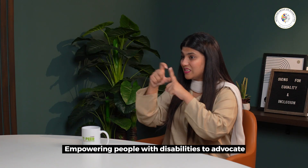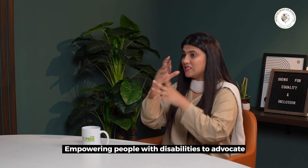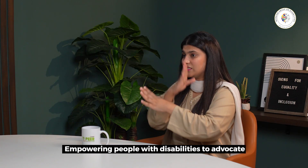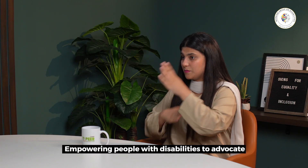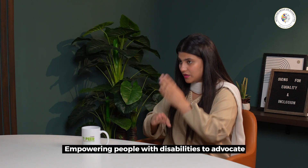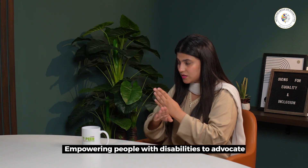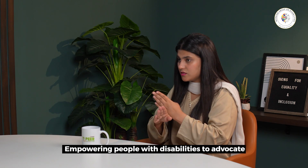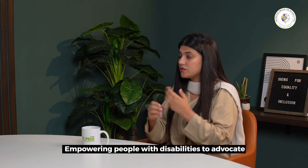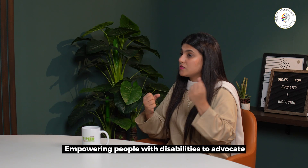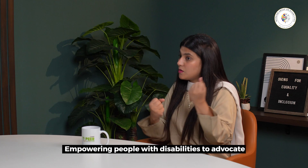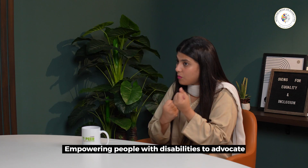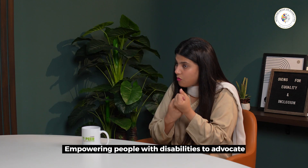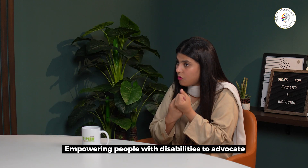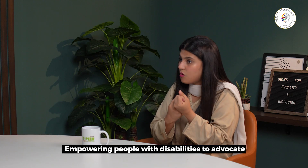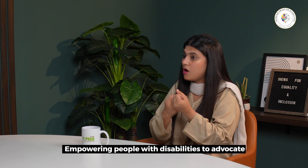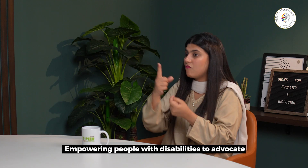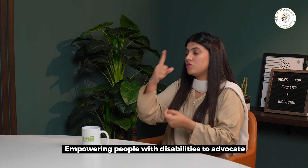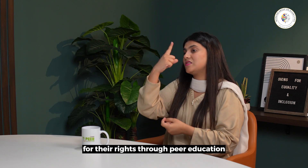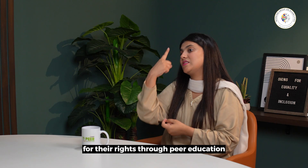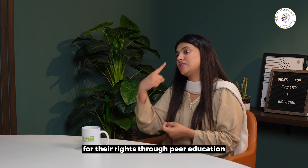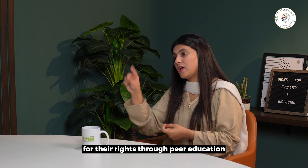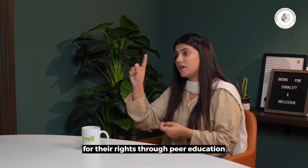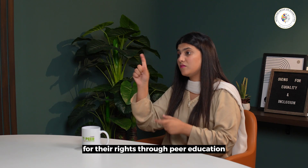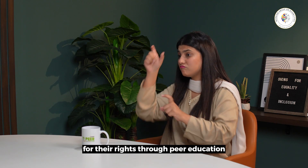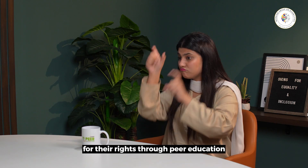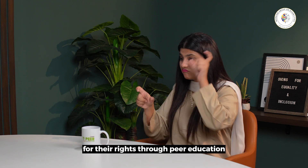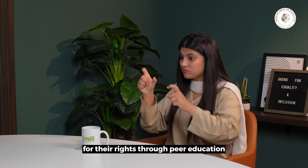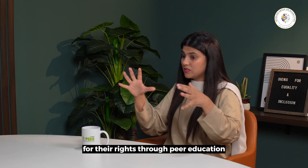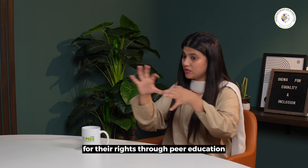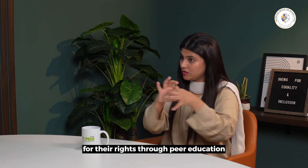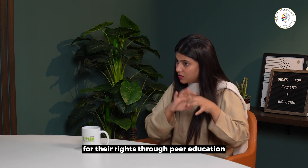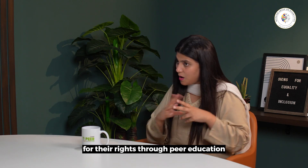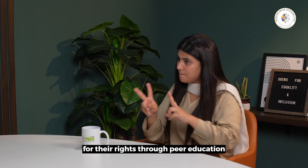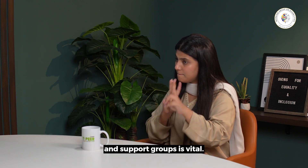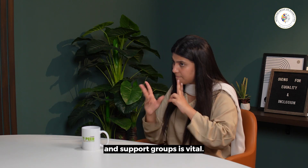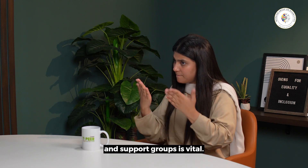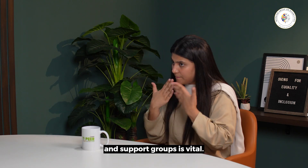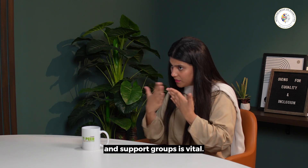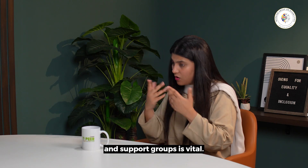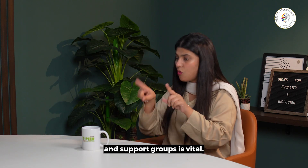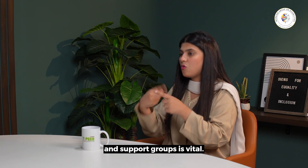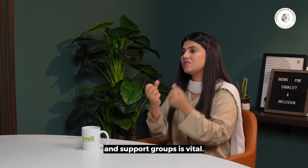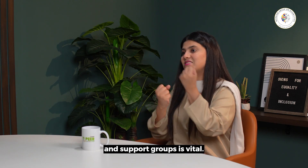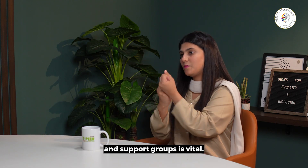Empowering people with disabilities to advocate for their rights through peer education and support groups is